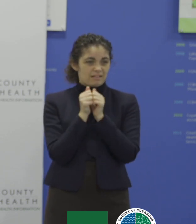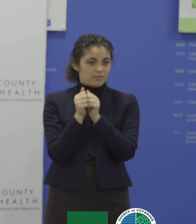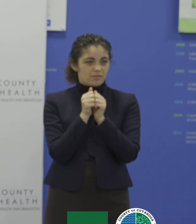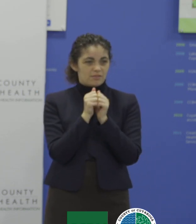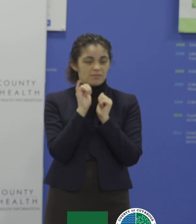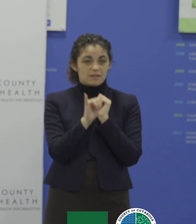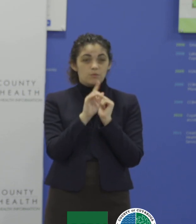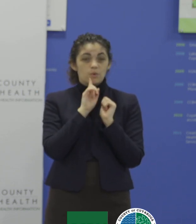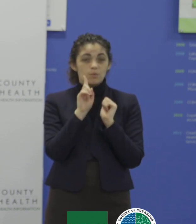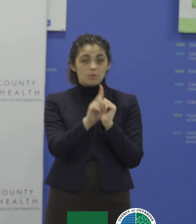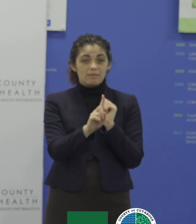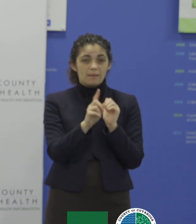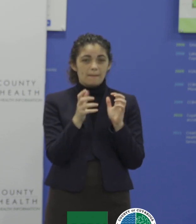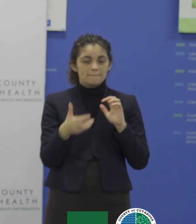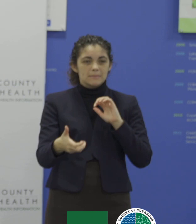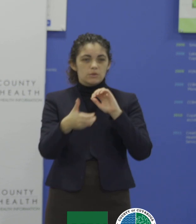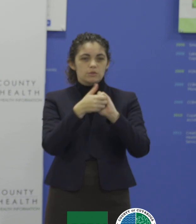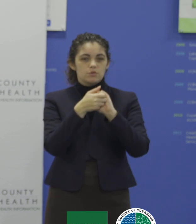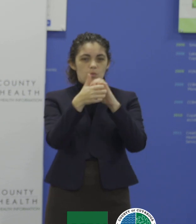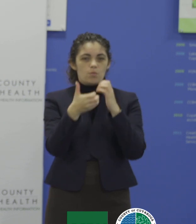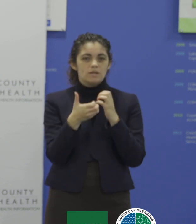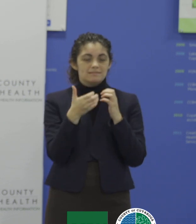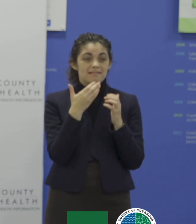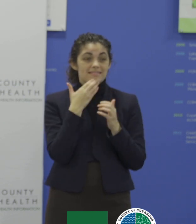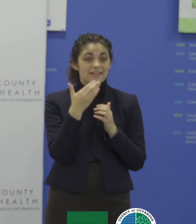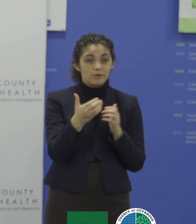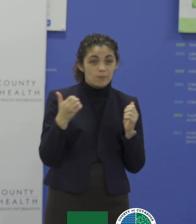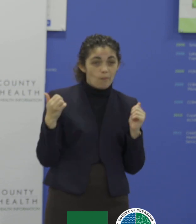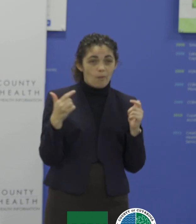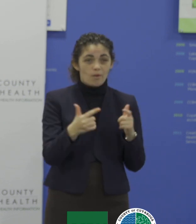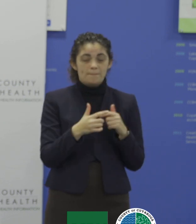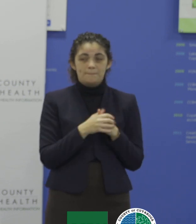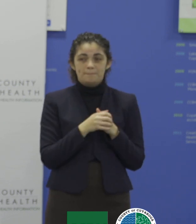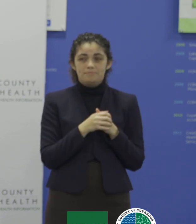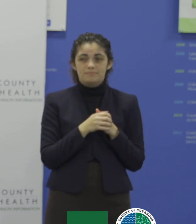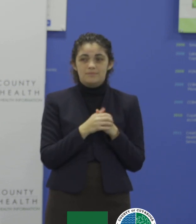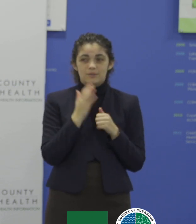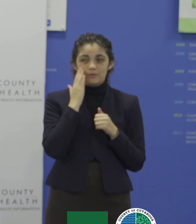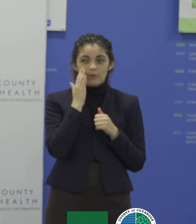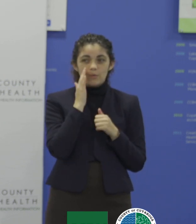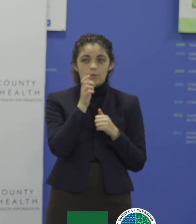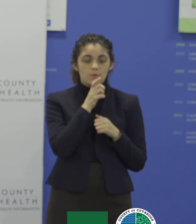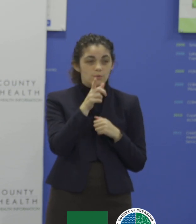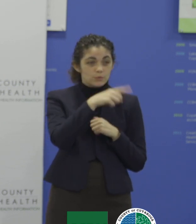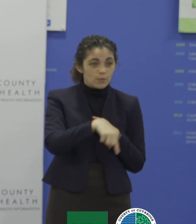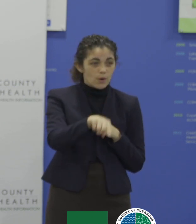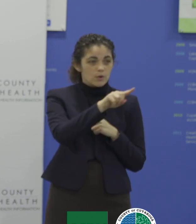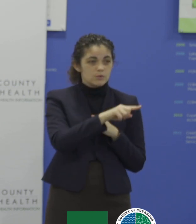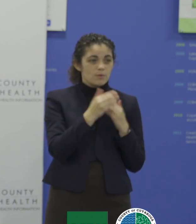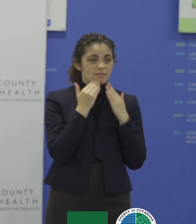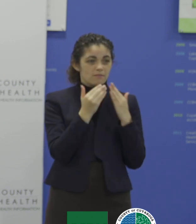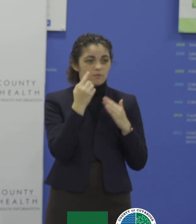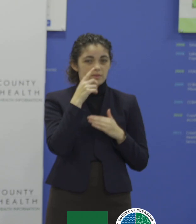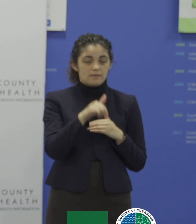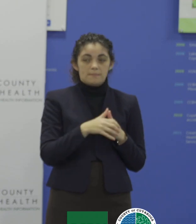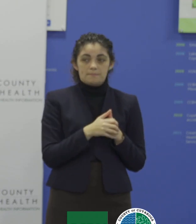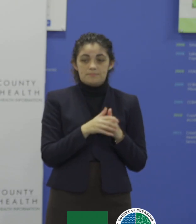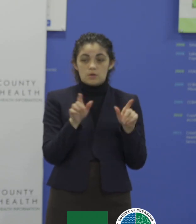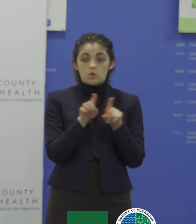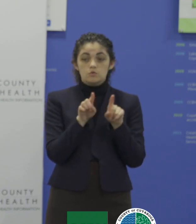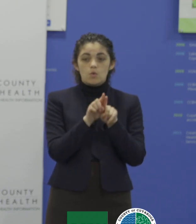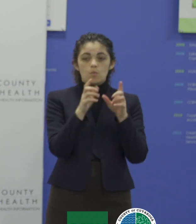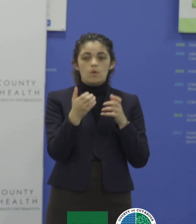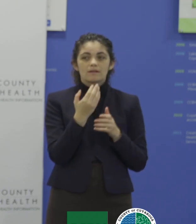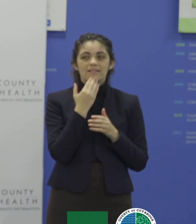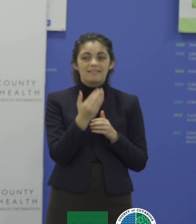really are partners. So I just want to thank all of you. You know who you are, and we're so grateful for that. I would also like